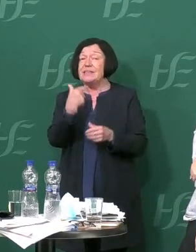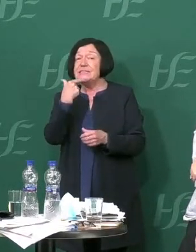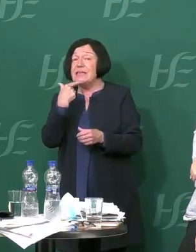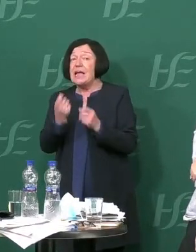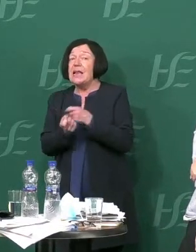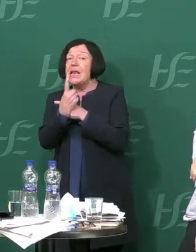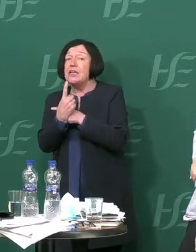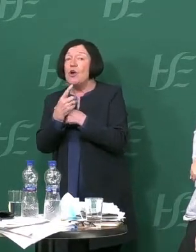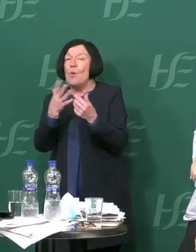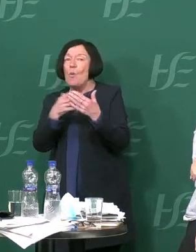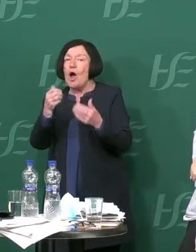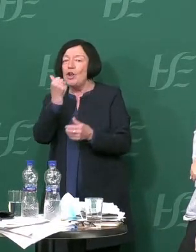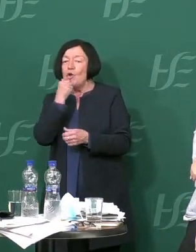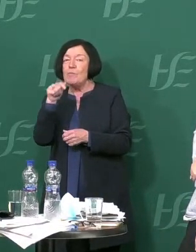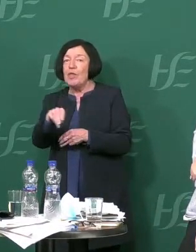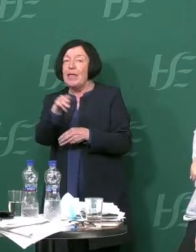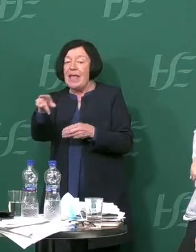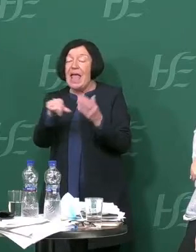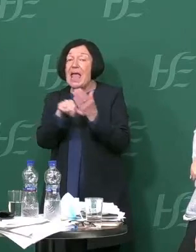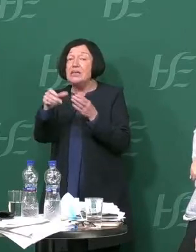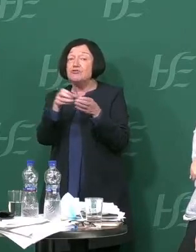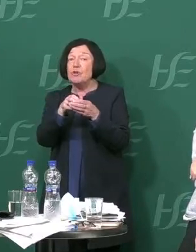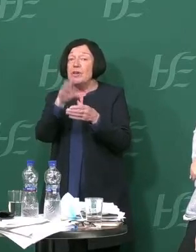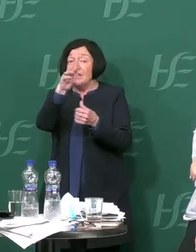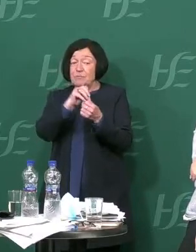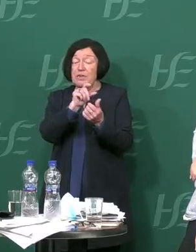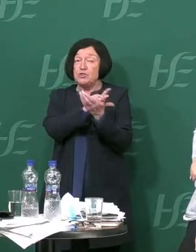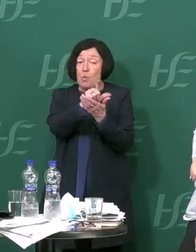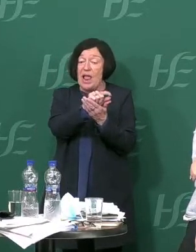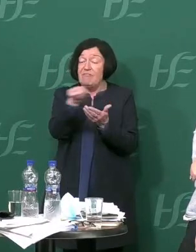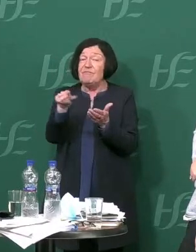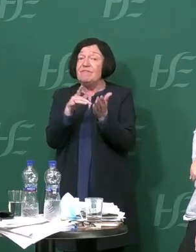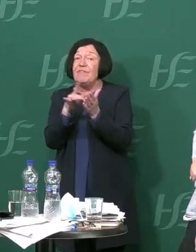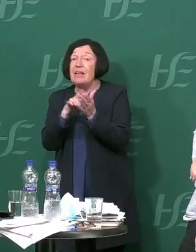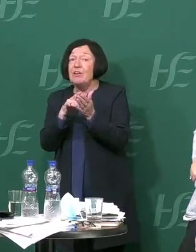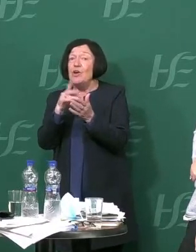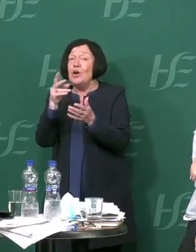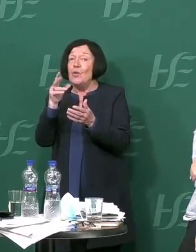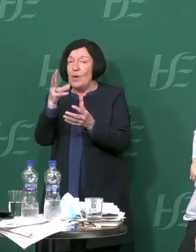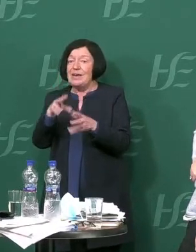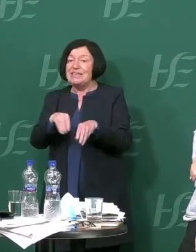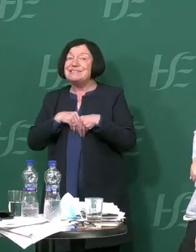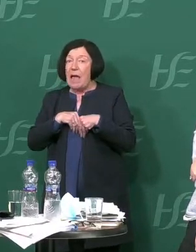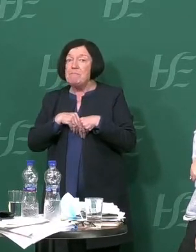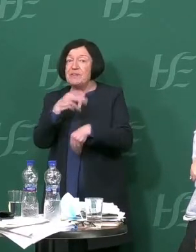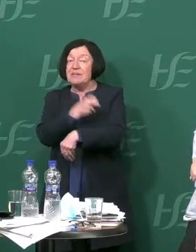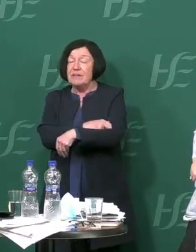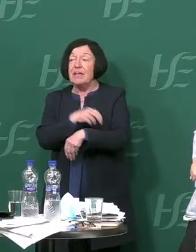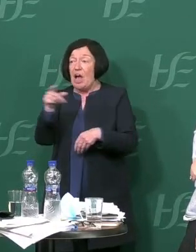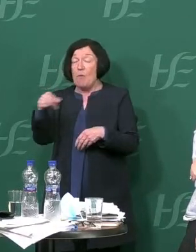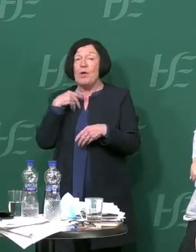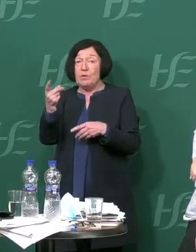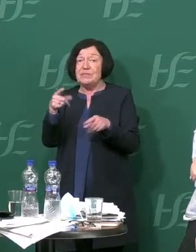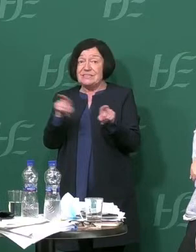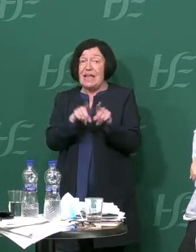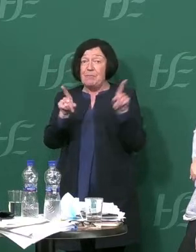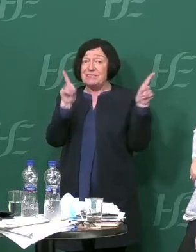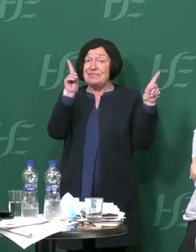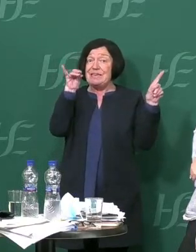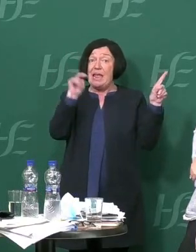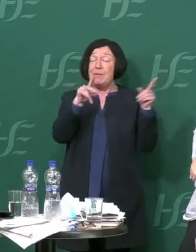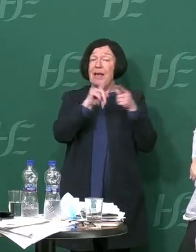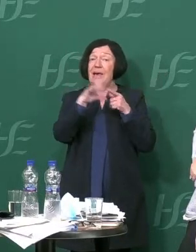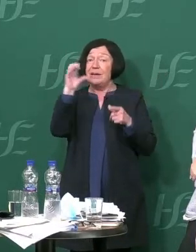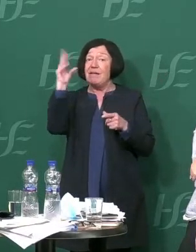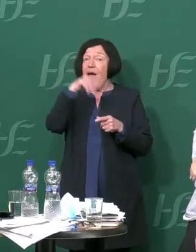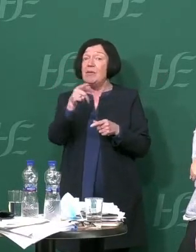is what proportion of that age population, particularly 12 to 15s now, will there be an uptake? And we will approach it exactly the way Damien and